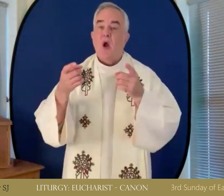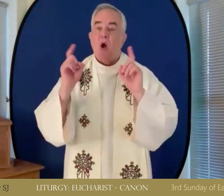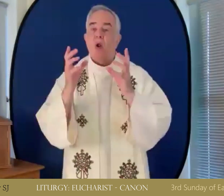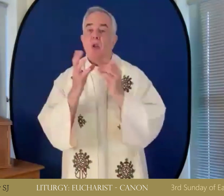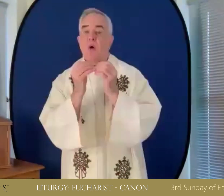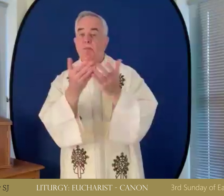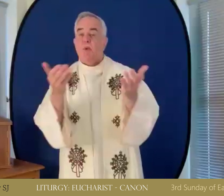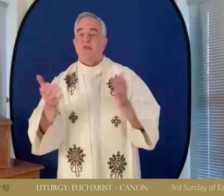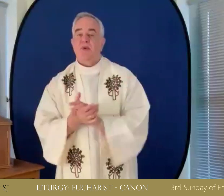Lord be with you.